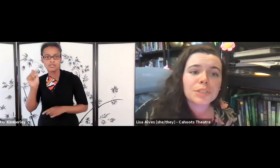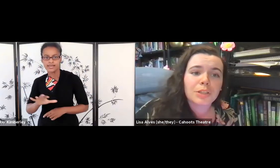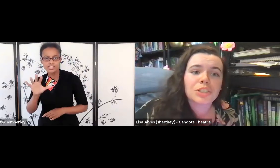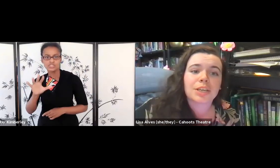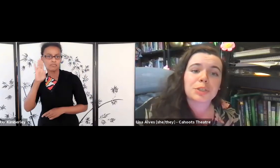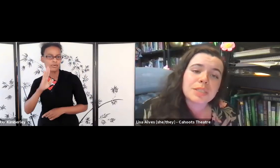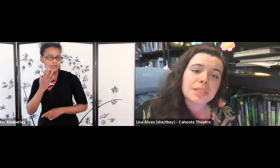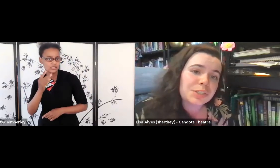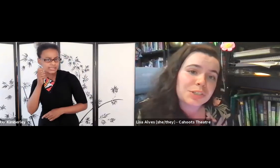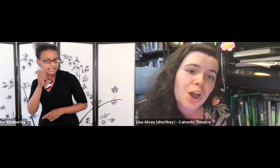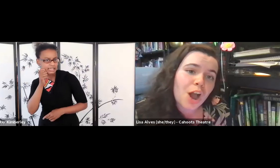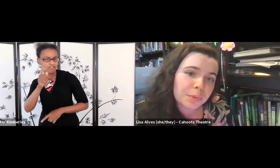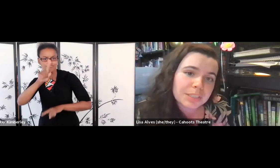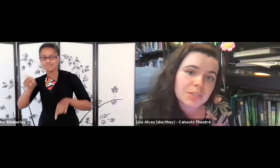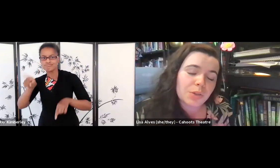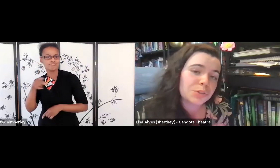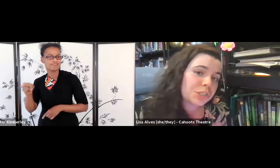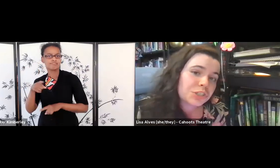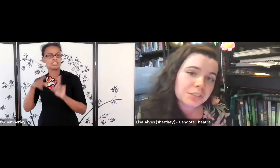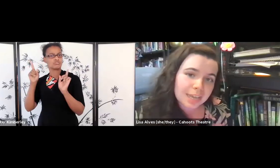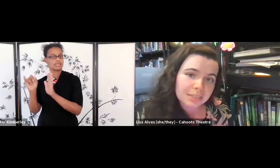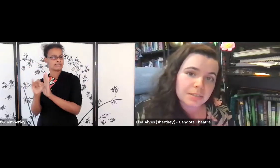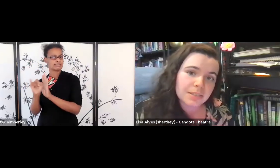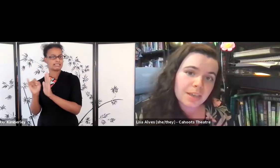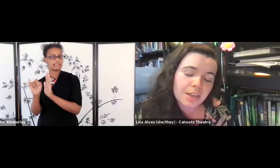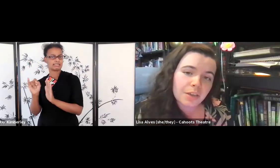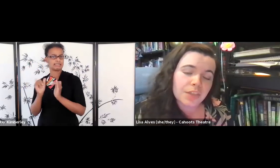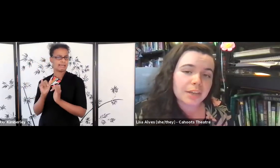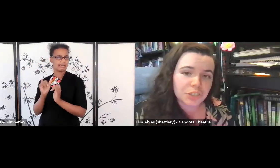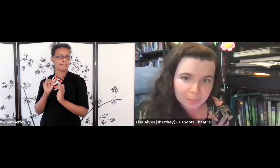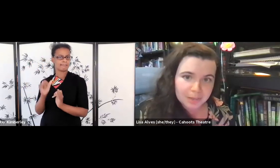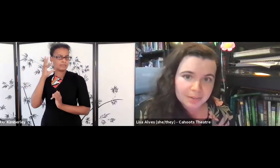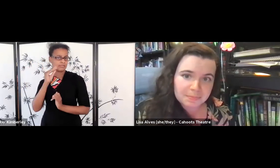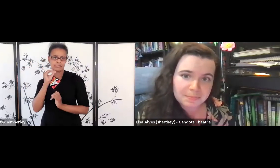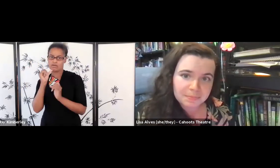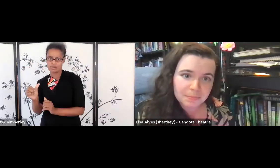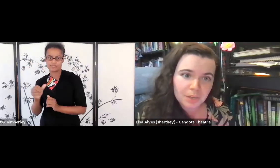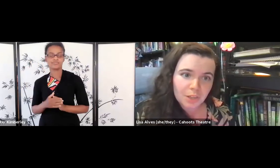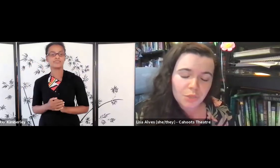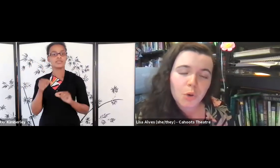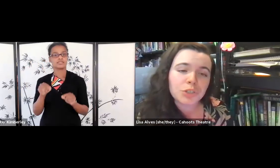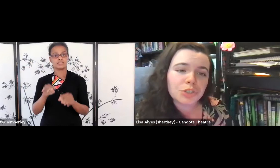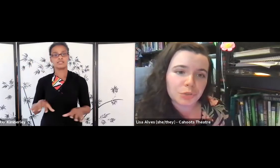acknowledge that Cahoots Theatre operates on the traditional lands of the Anishinaabe, the Haudenosaunee,